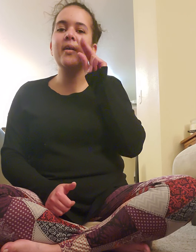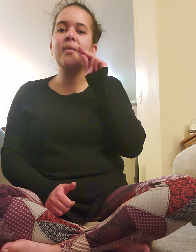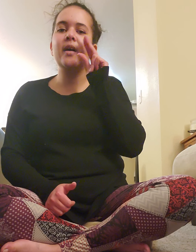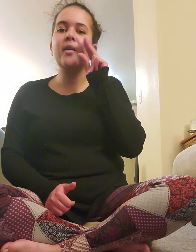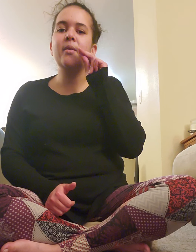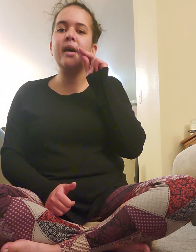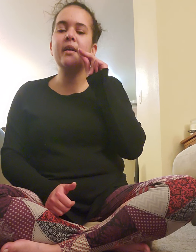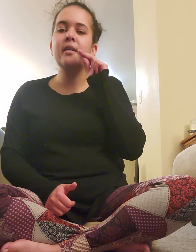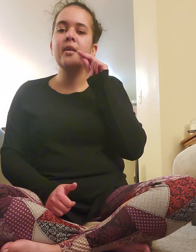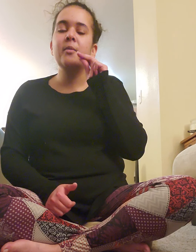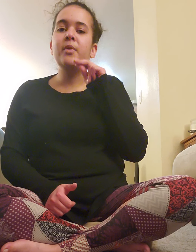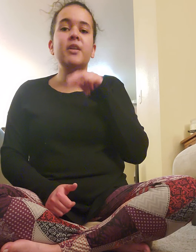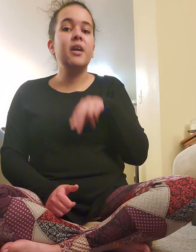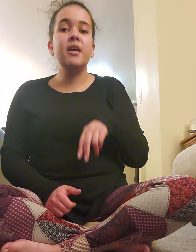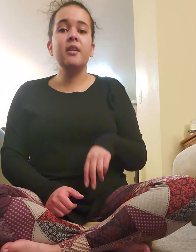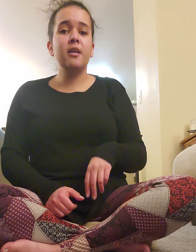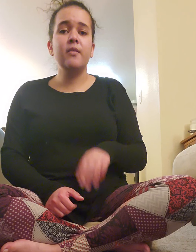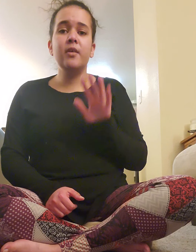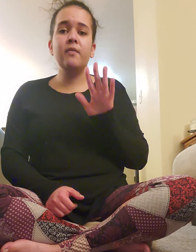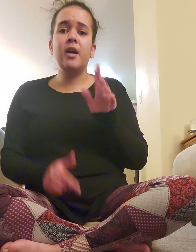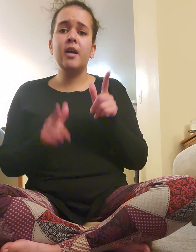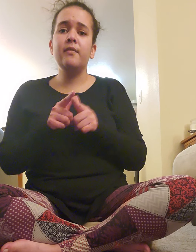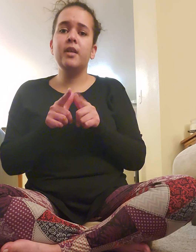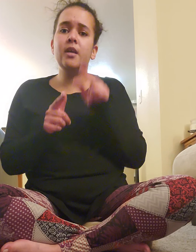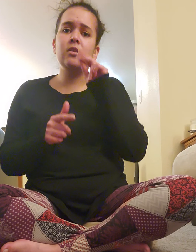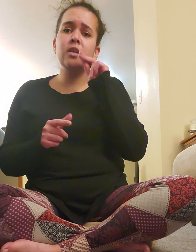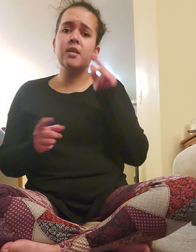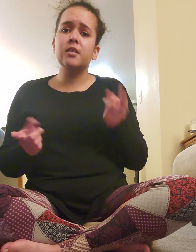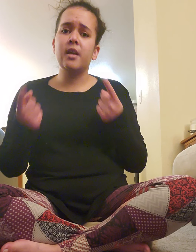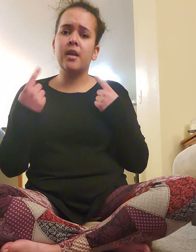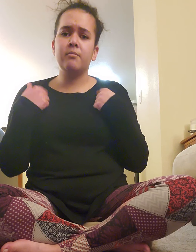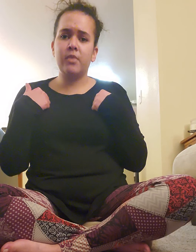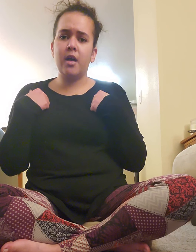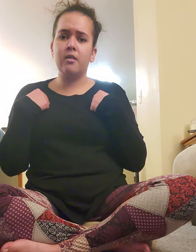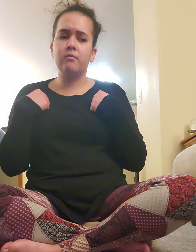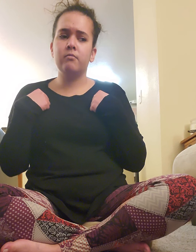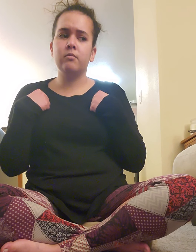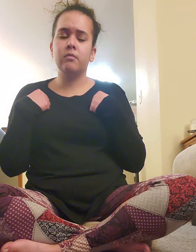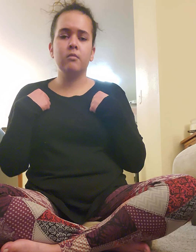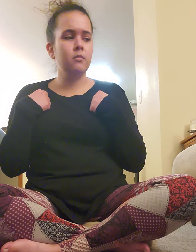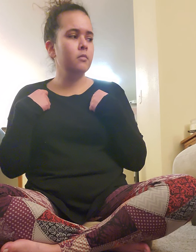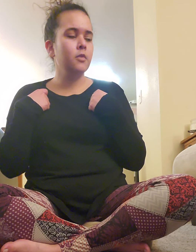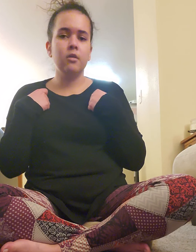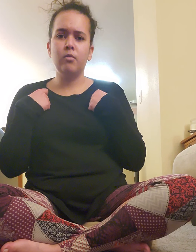quack, quack, but none of the five little ducks came back. Oh no!